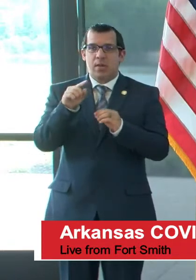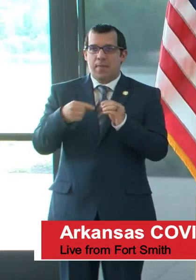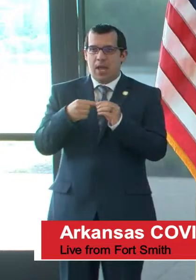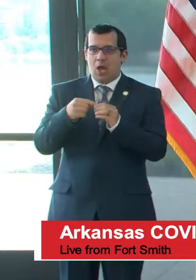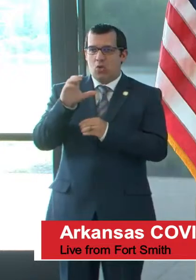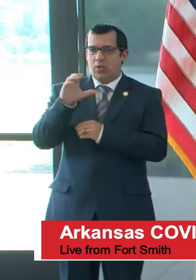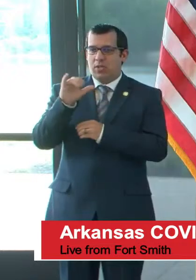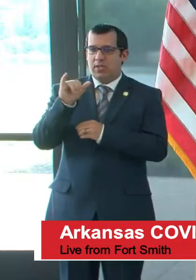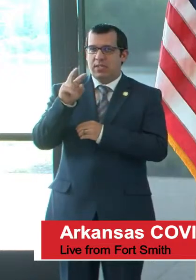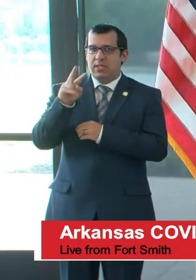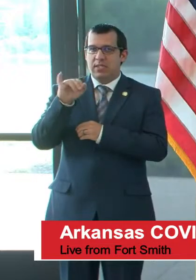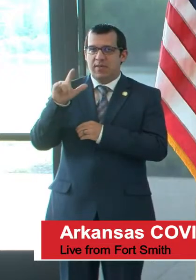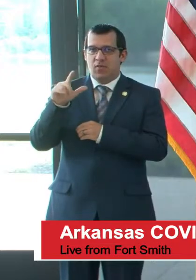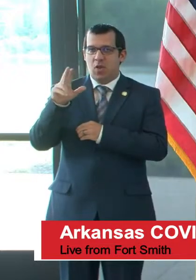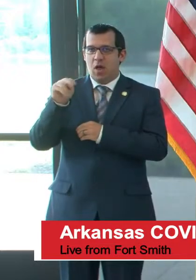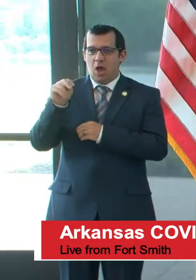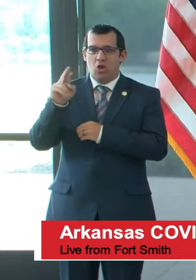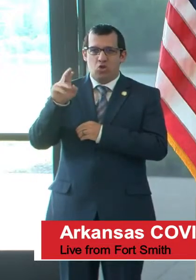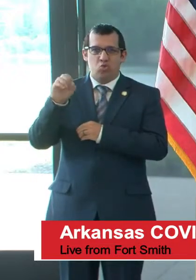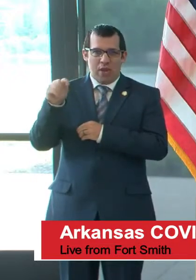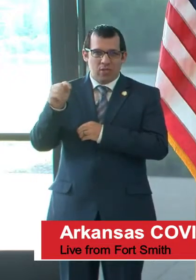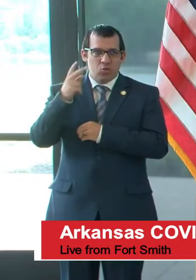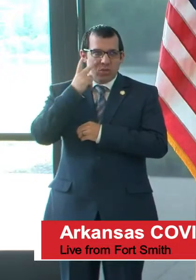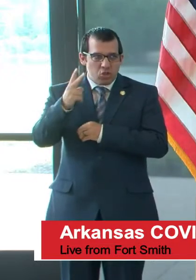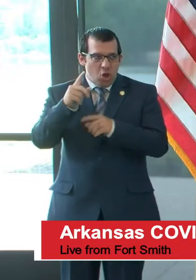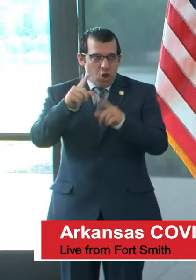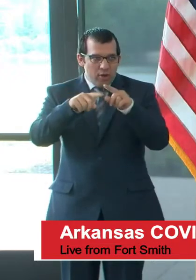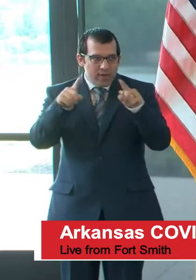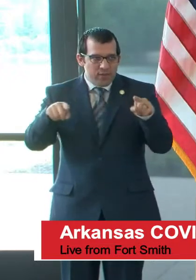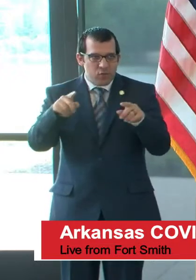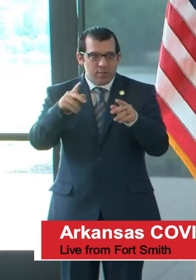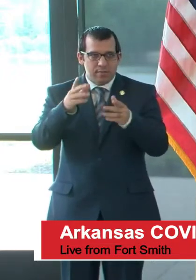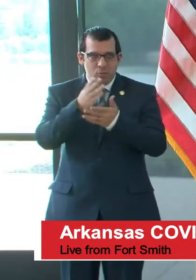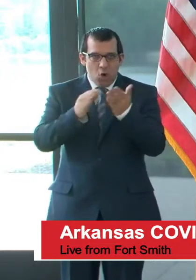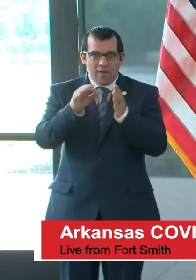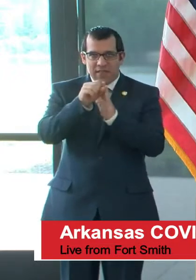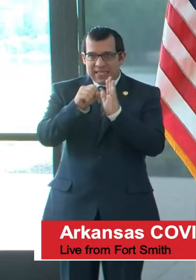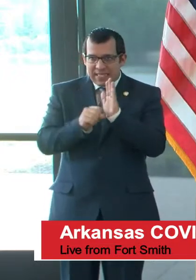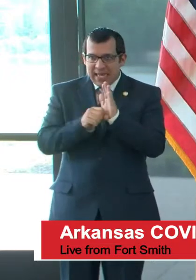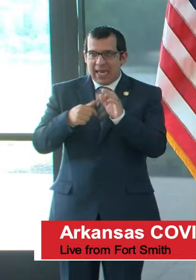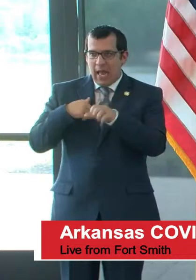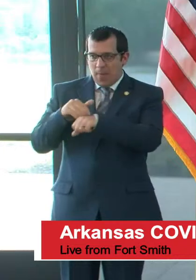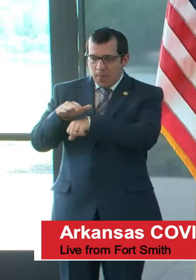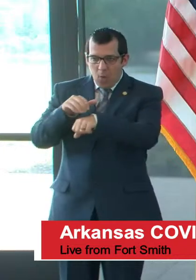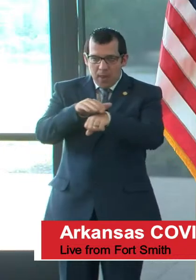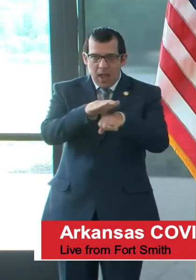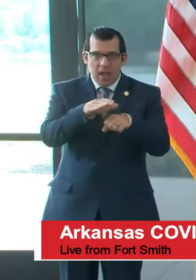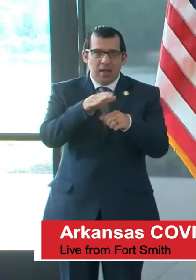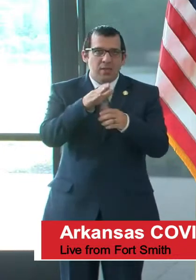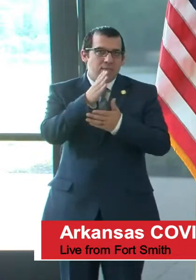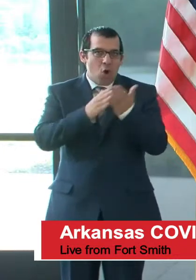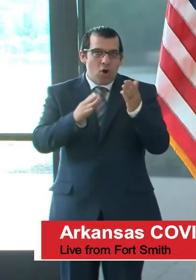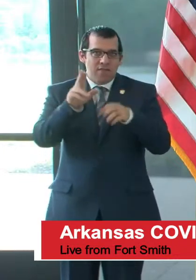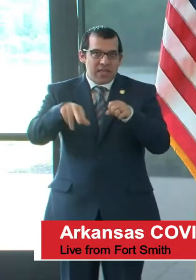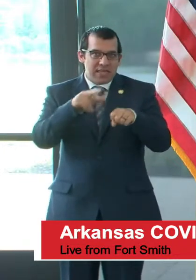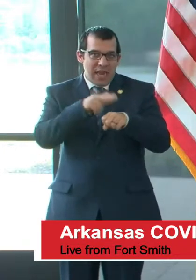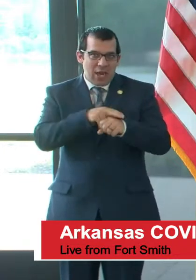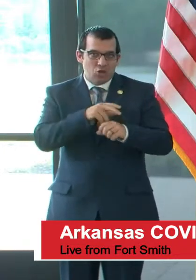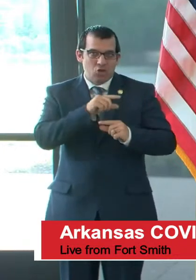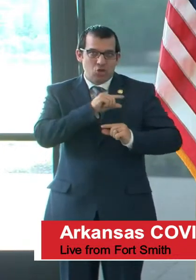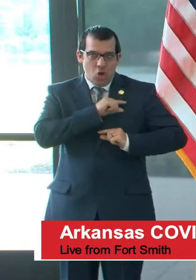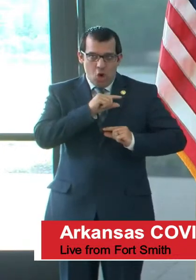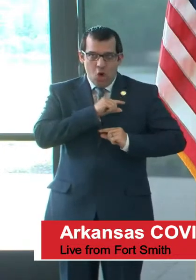the civil unrest that we saw in various parts of the state, that I mobilized parts of the National Guard, had a